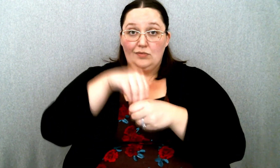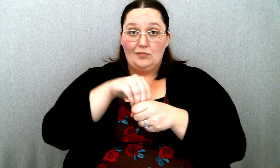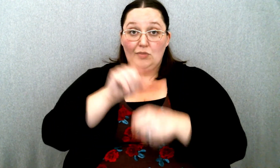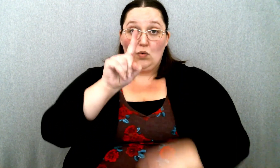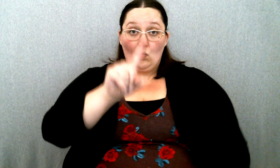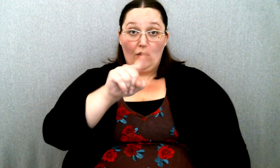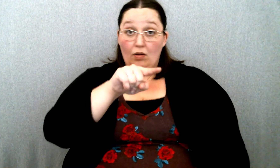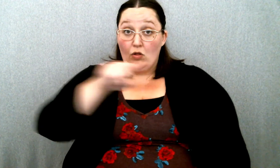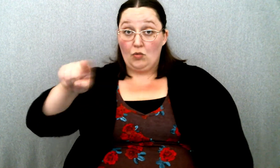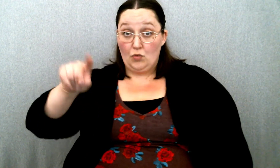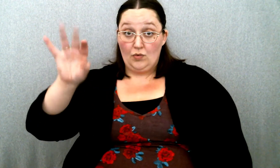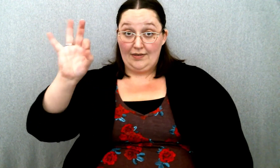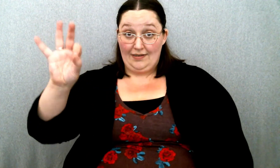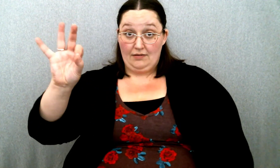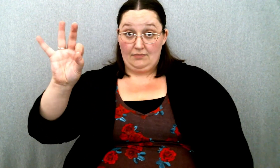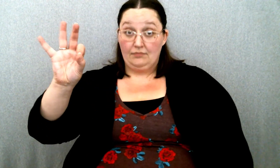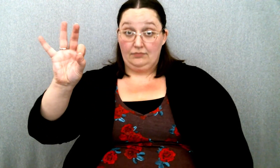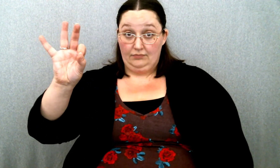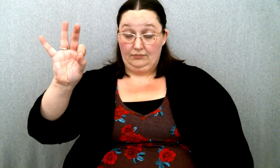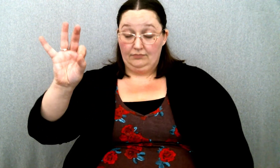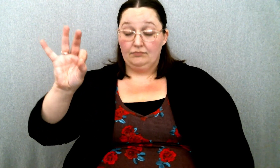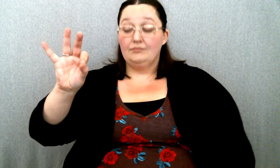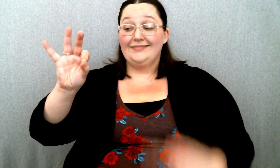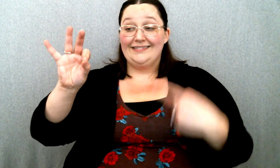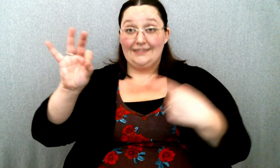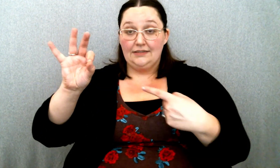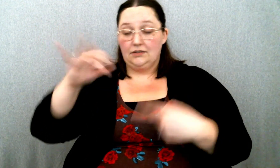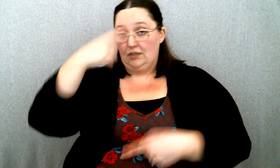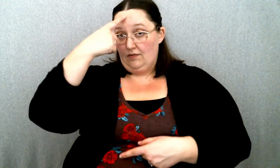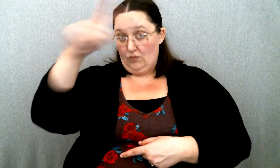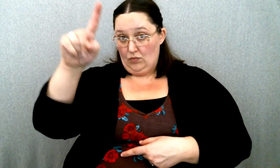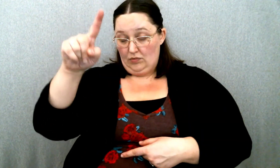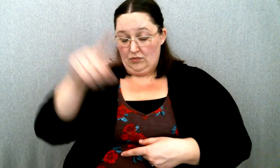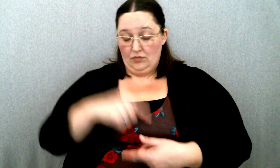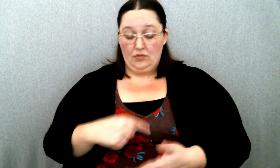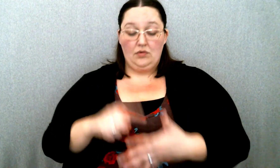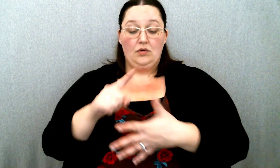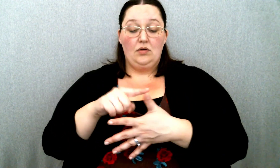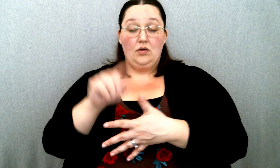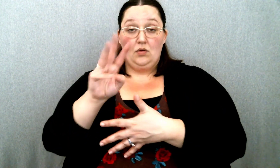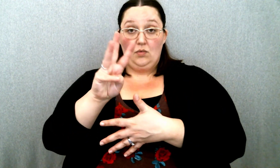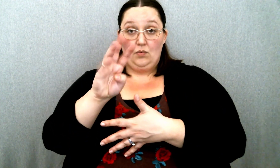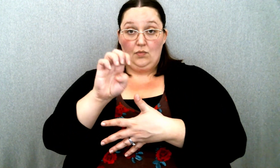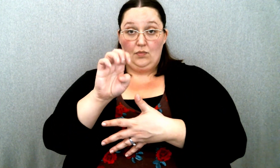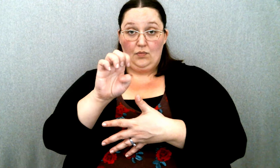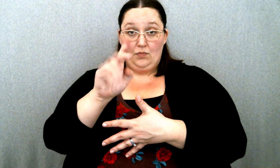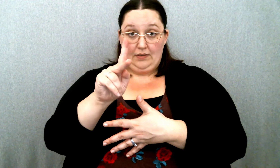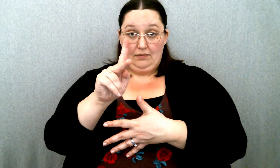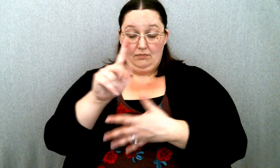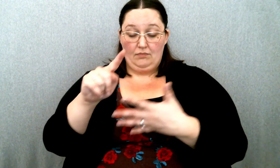So to repeat number incorporation, the numbers 1 through 9 for number incorporation, like with day, we use with week,